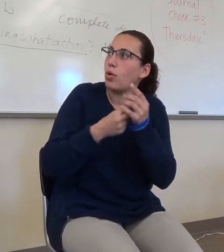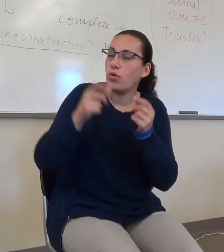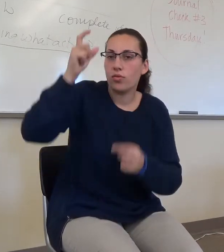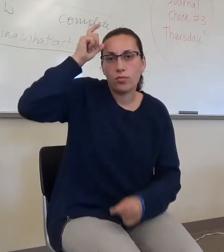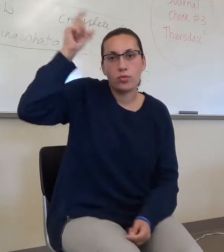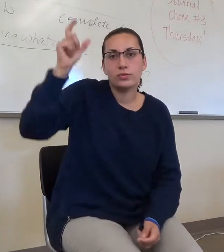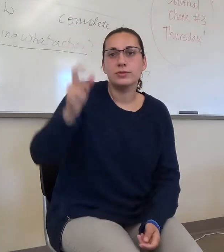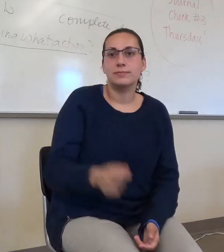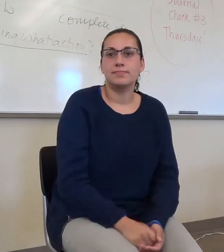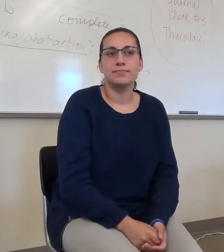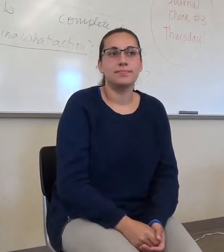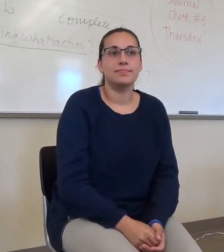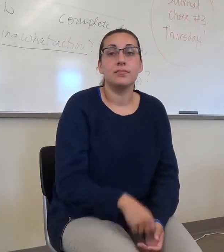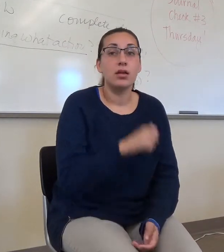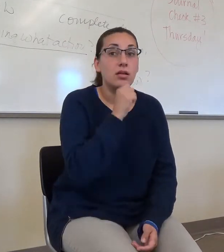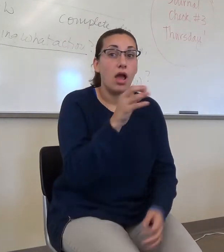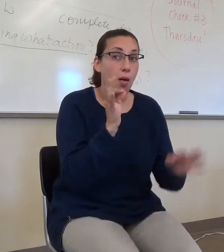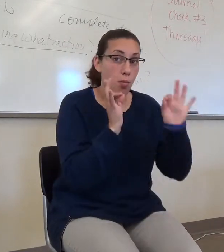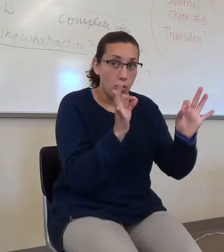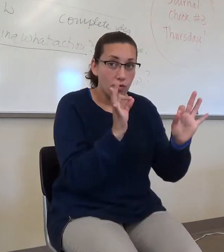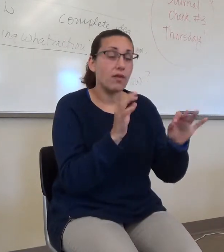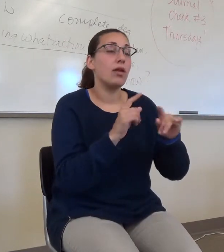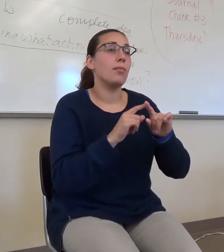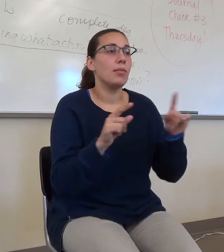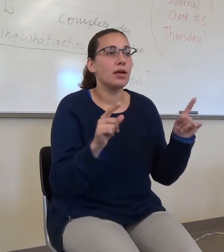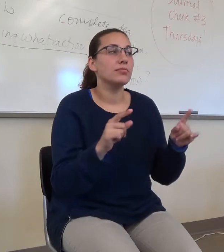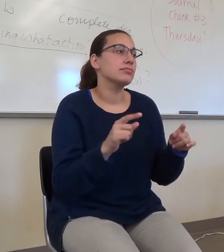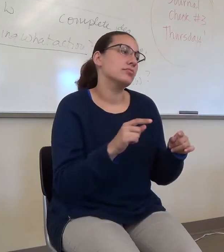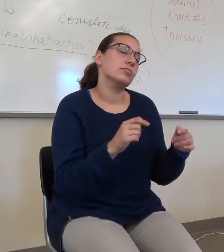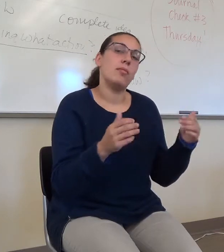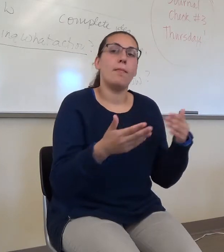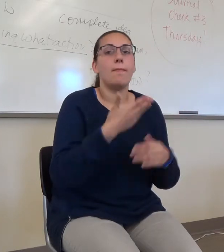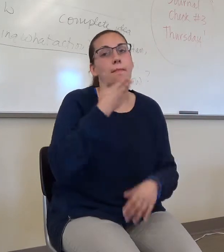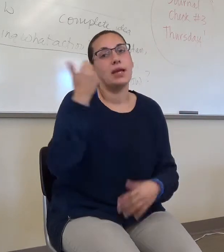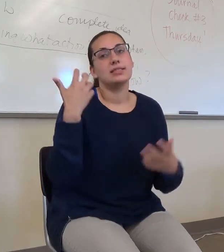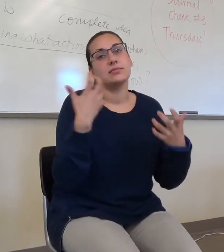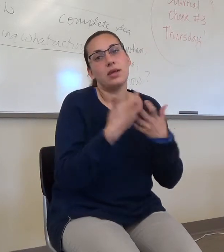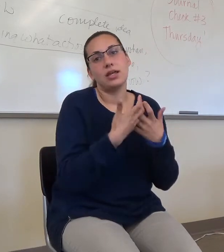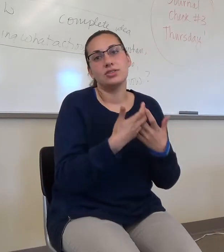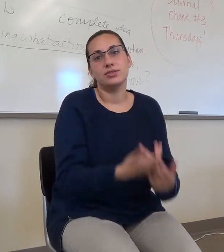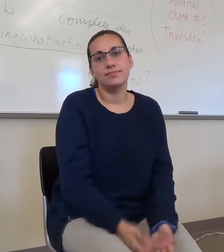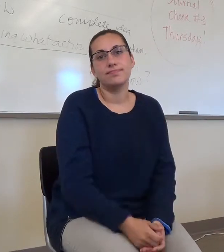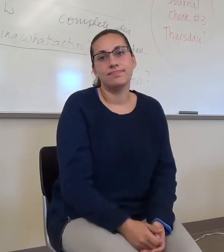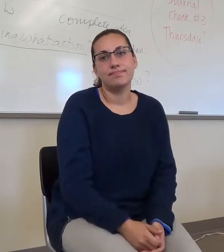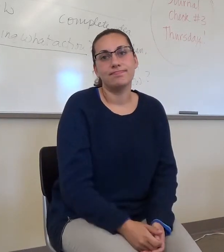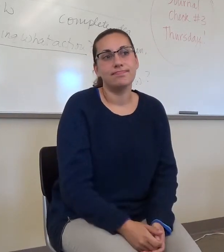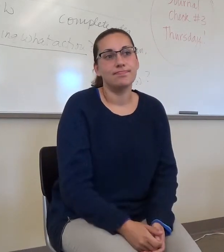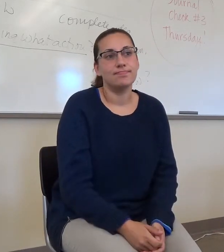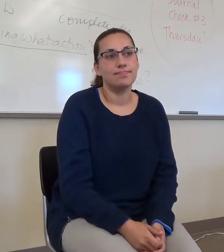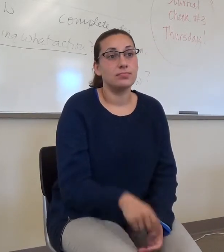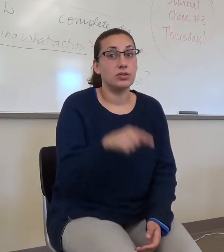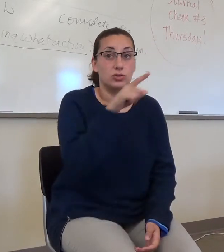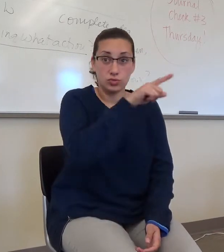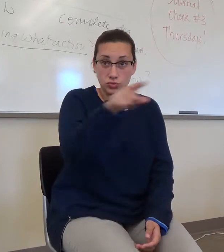That's not perfect, but it's the closest. And again, as a writer, when you get